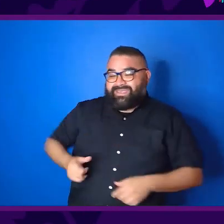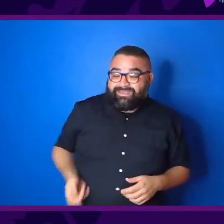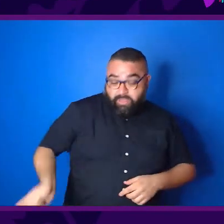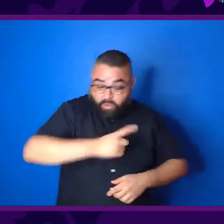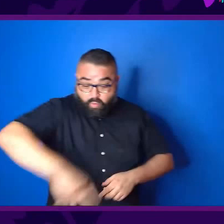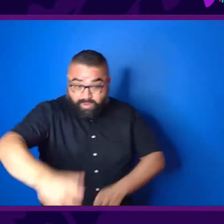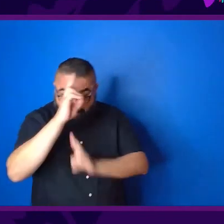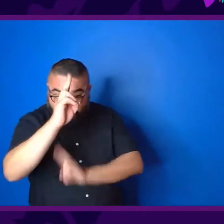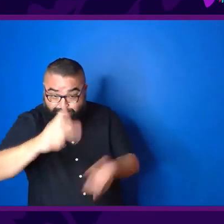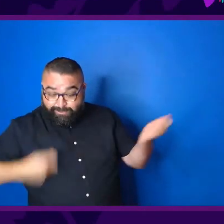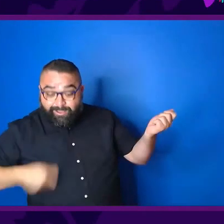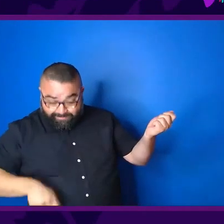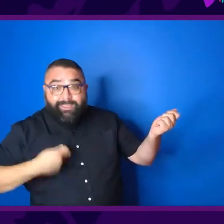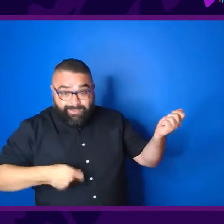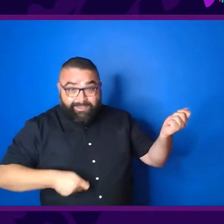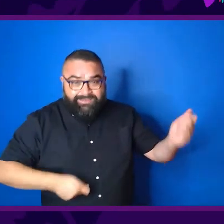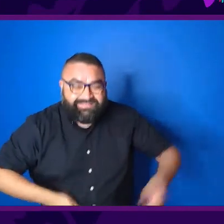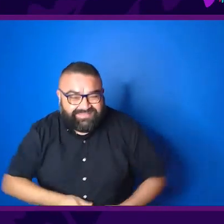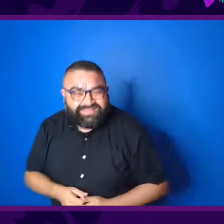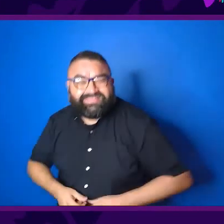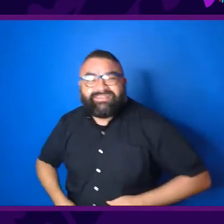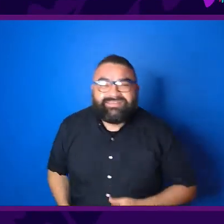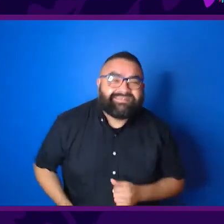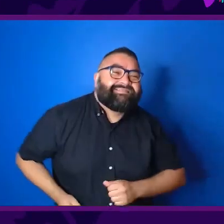Te venimos a cantar.